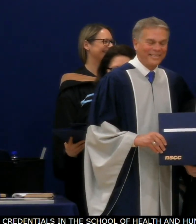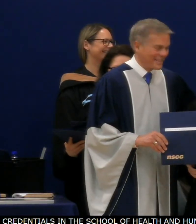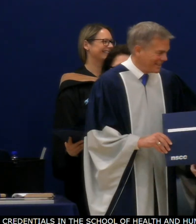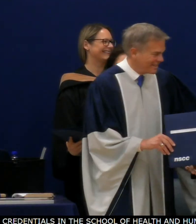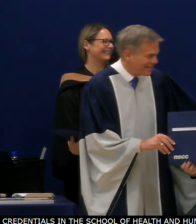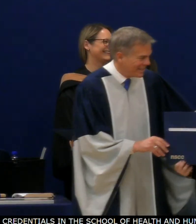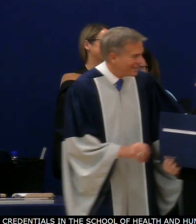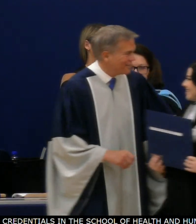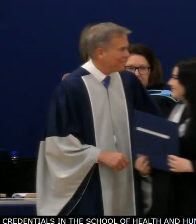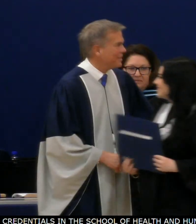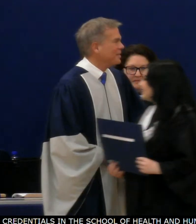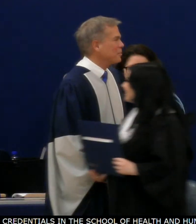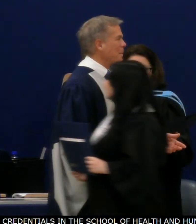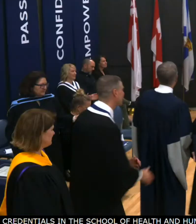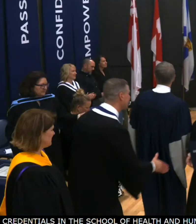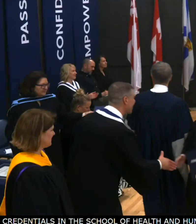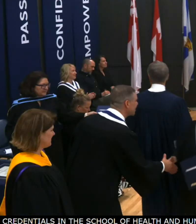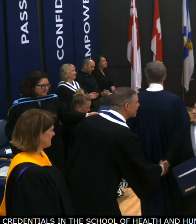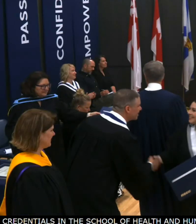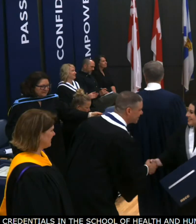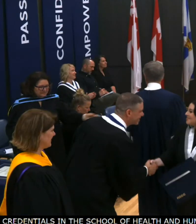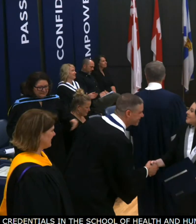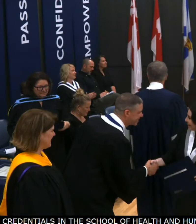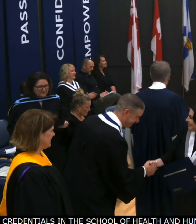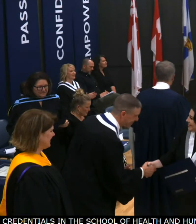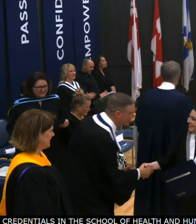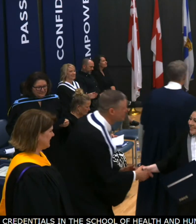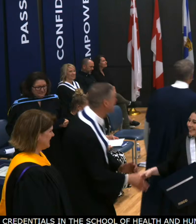Hallie Sears.